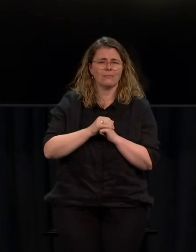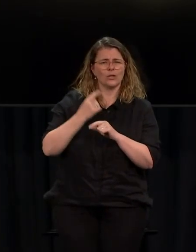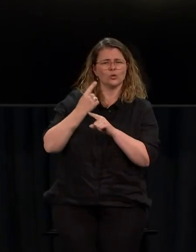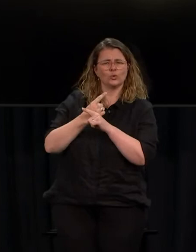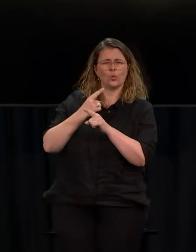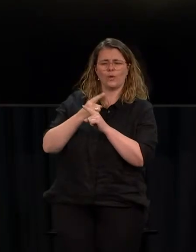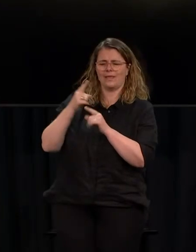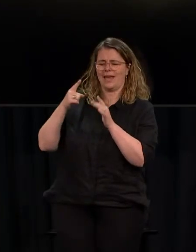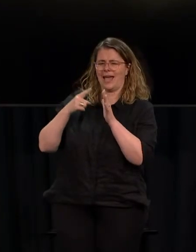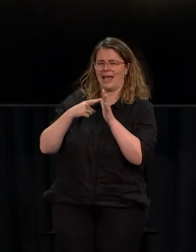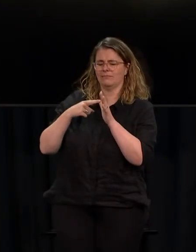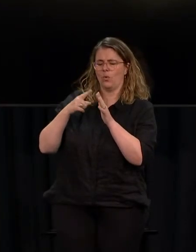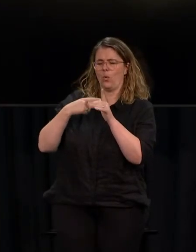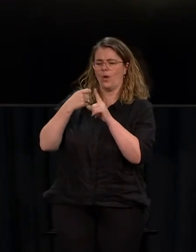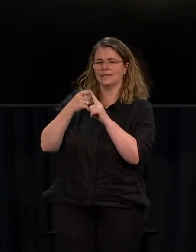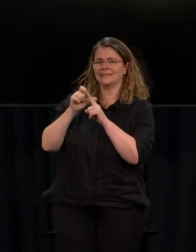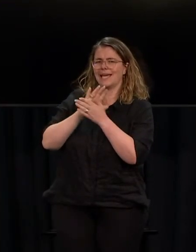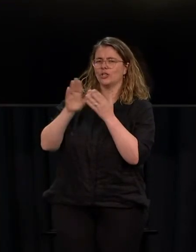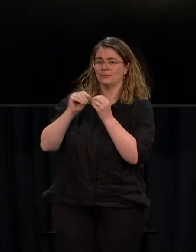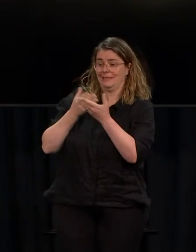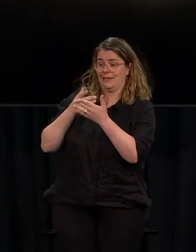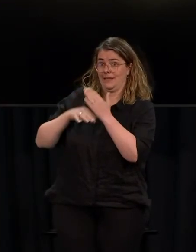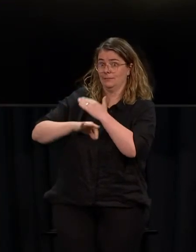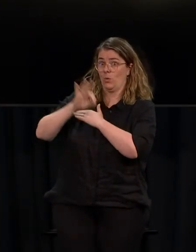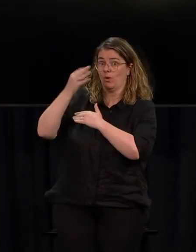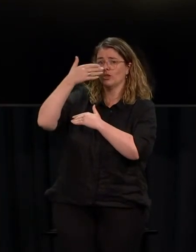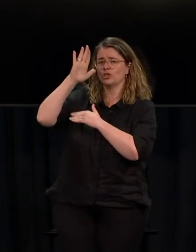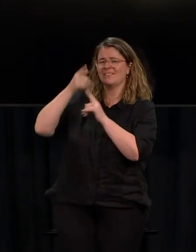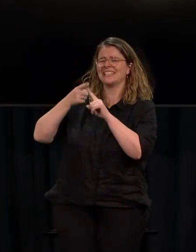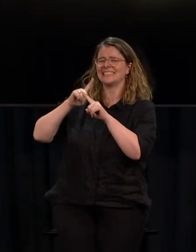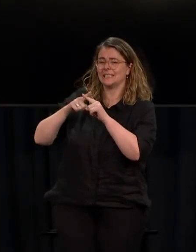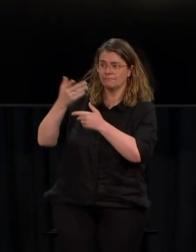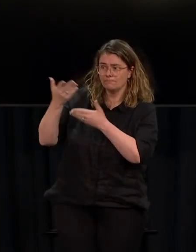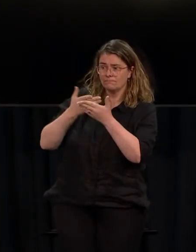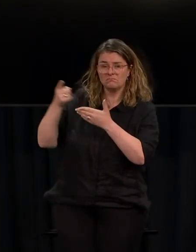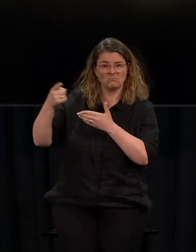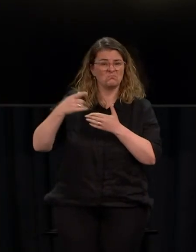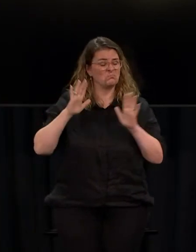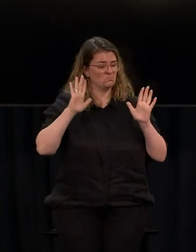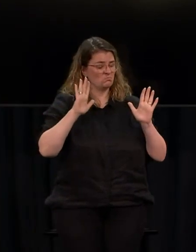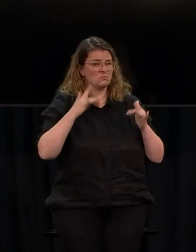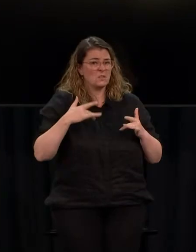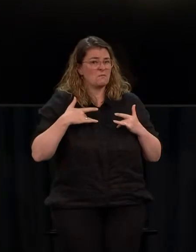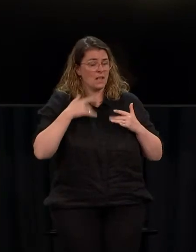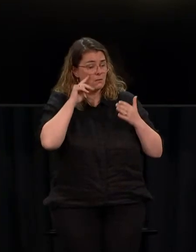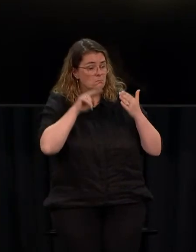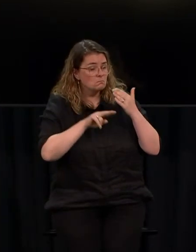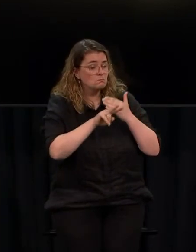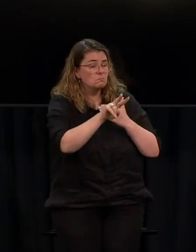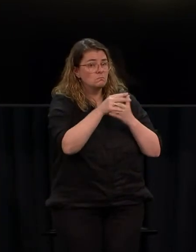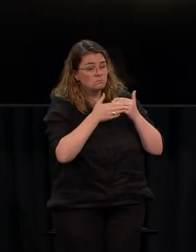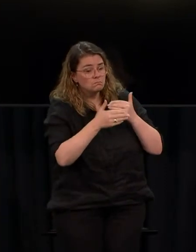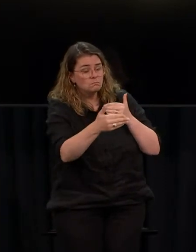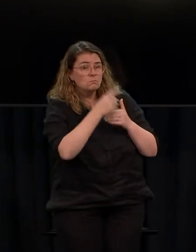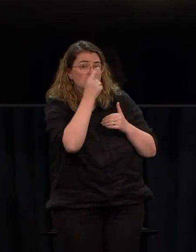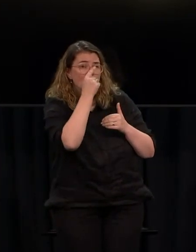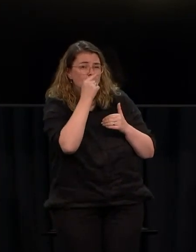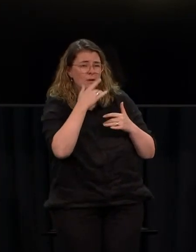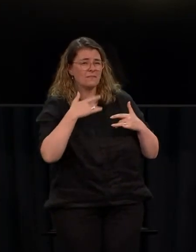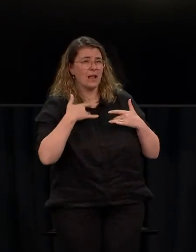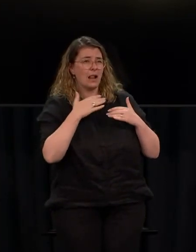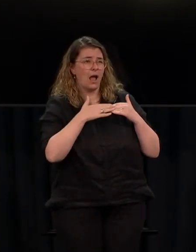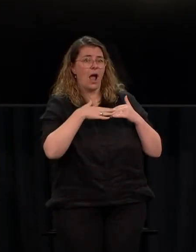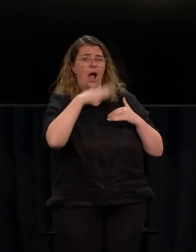Executive from ADHB, Auckland DHB this morning, that actually they feel even in that scenario, which was the sort of the